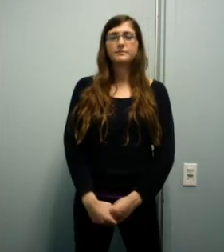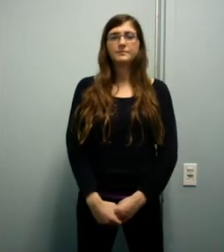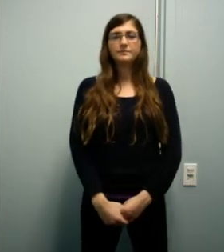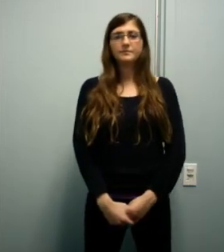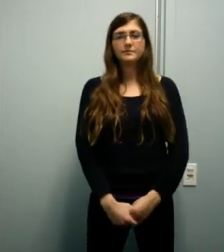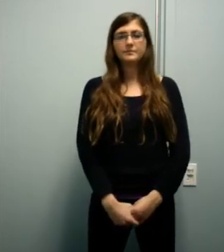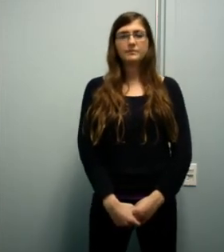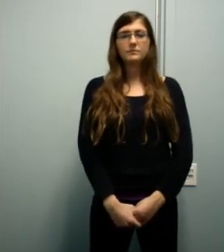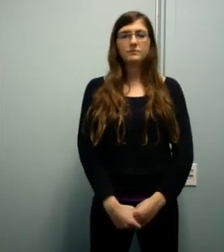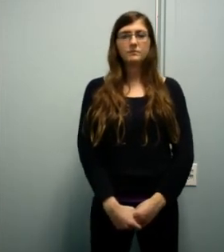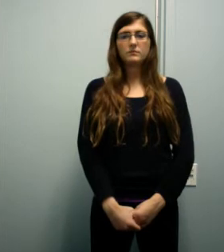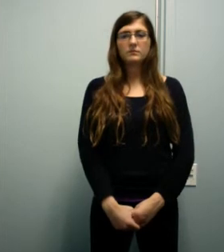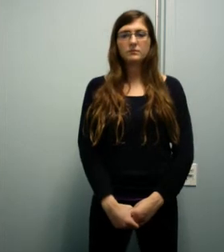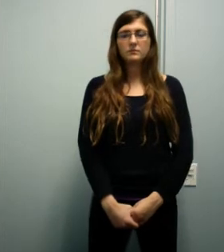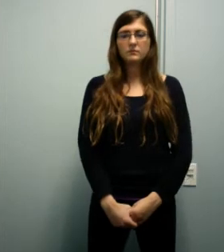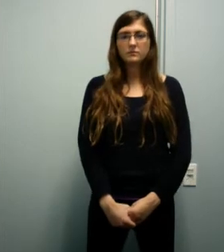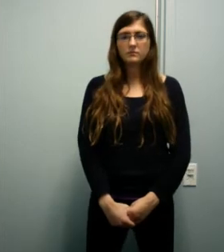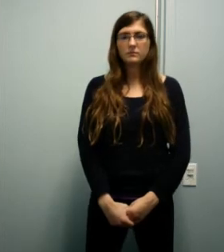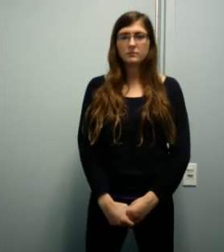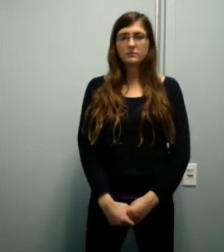First by listening, speaking, and then repeating.